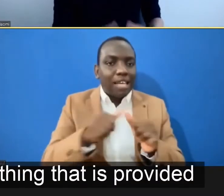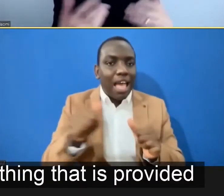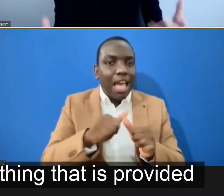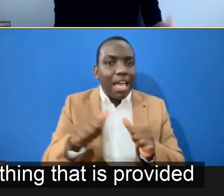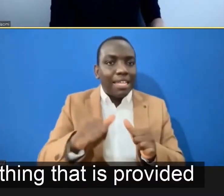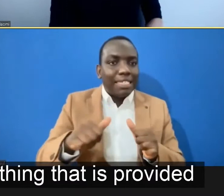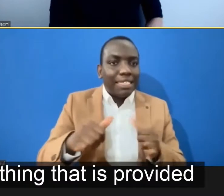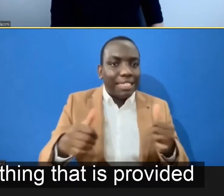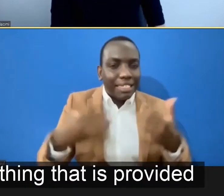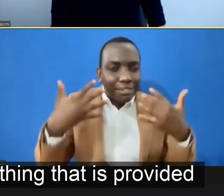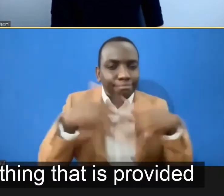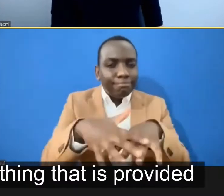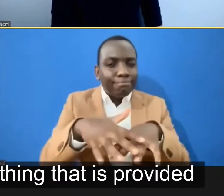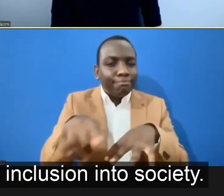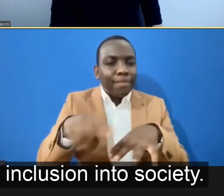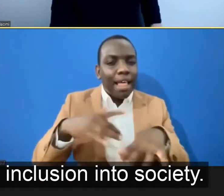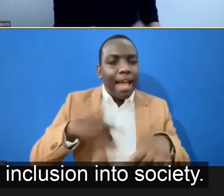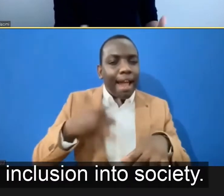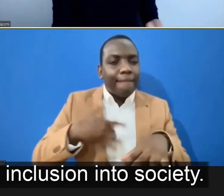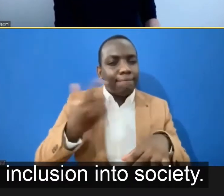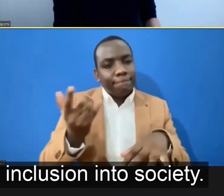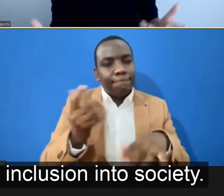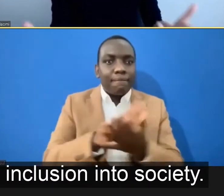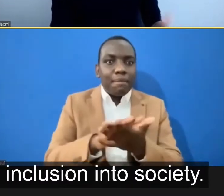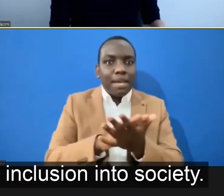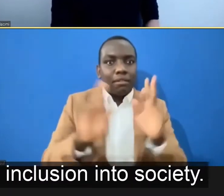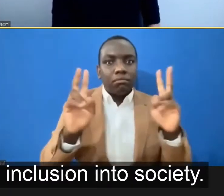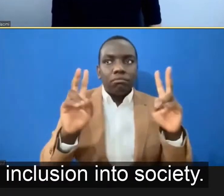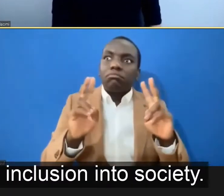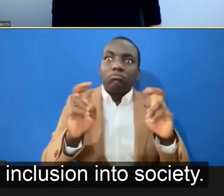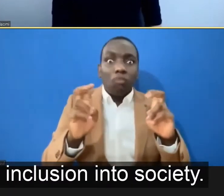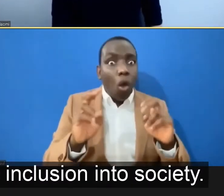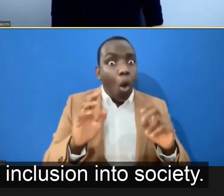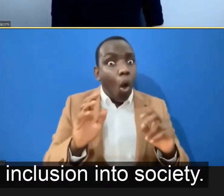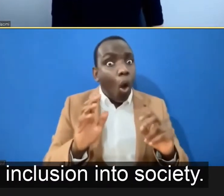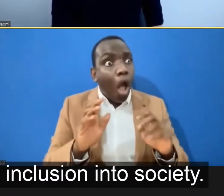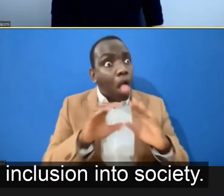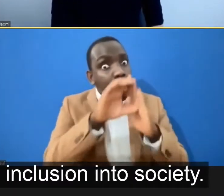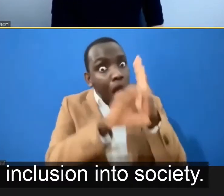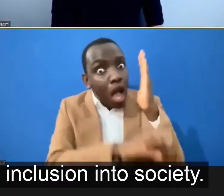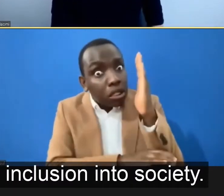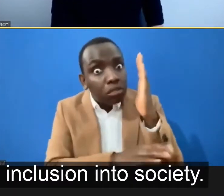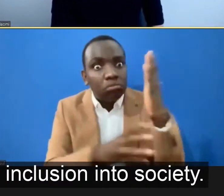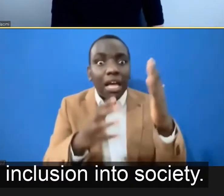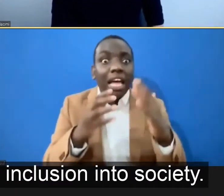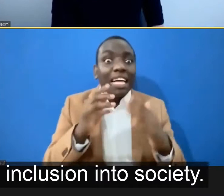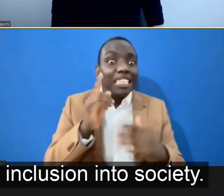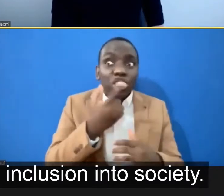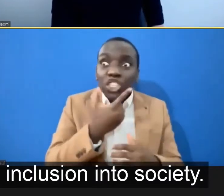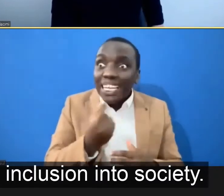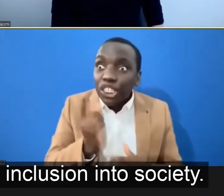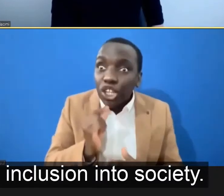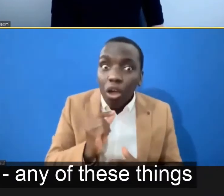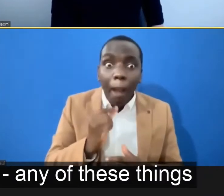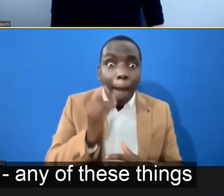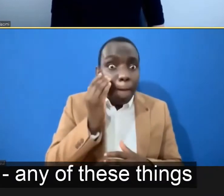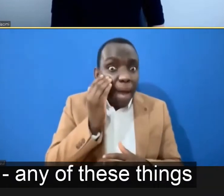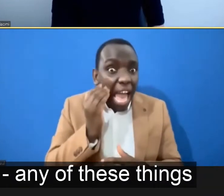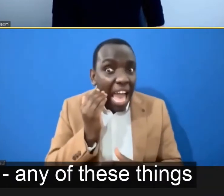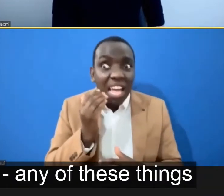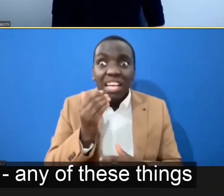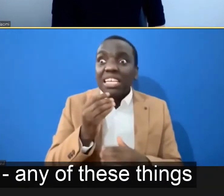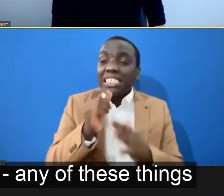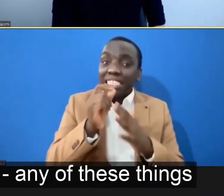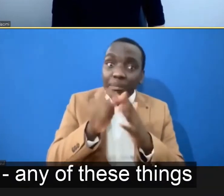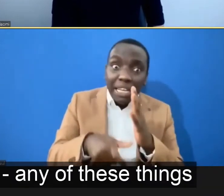Sign Language is something that is provided as a matter of course to enable that inclusion into society.